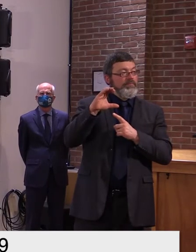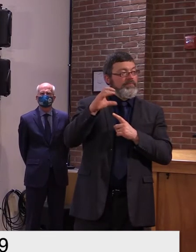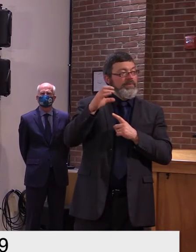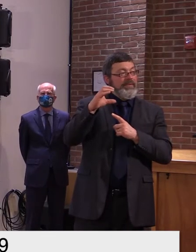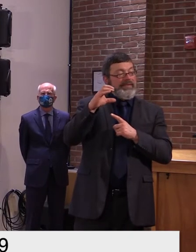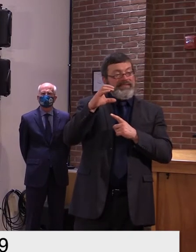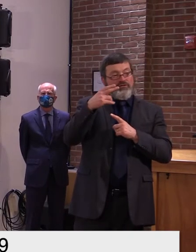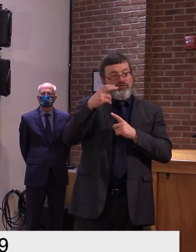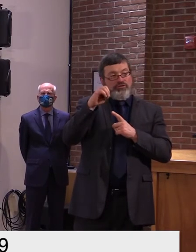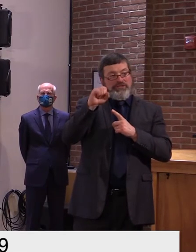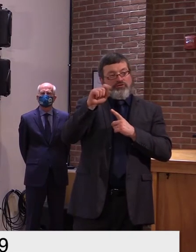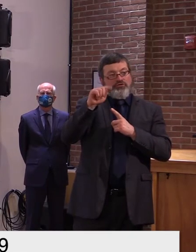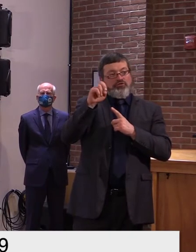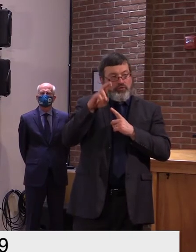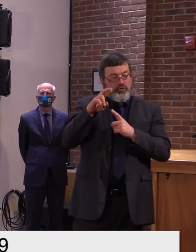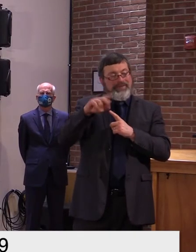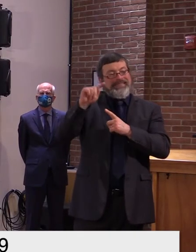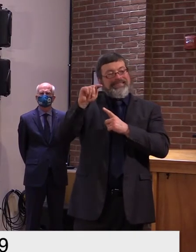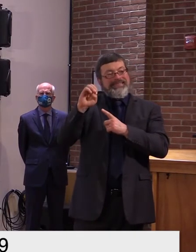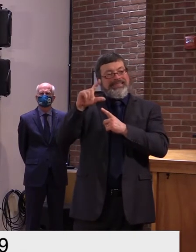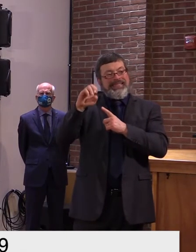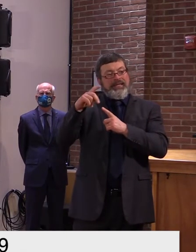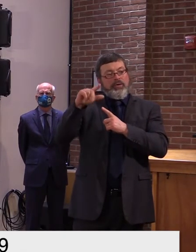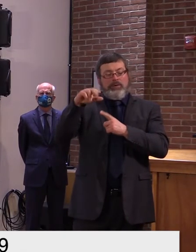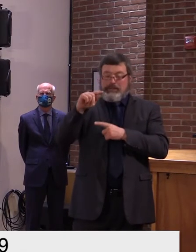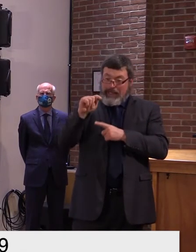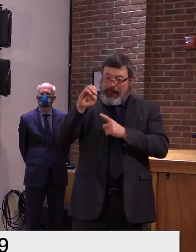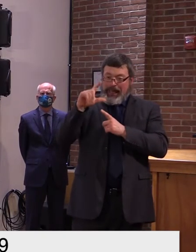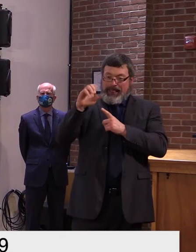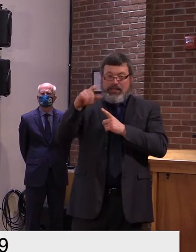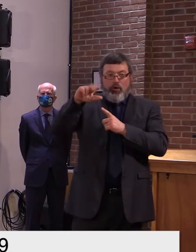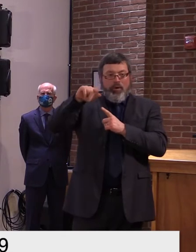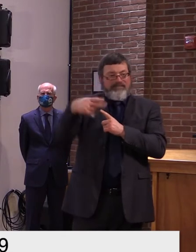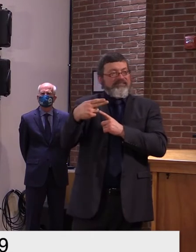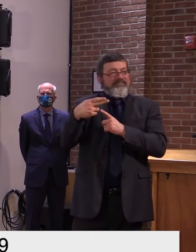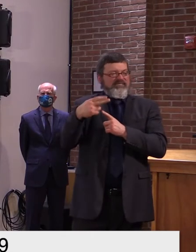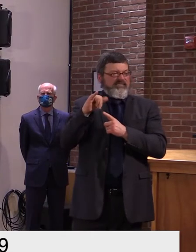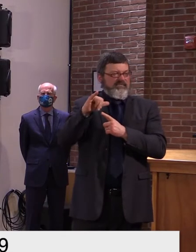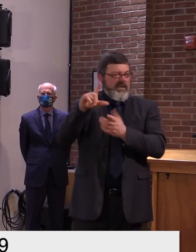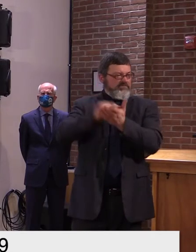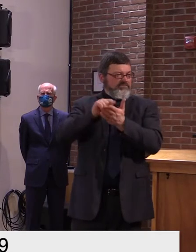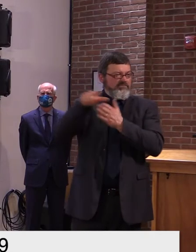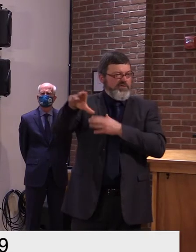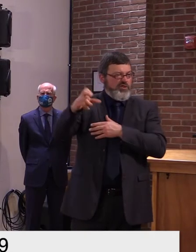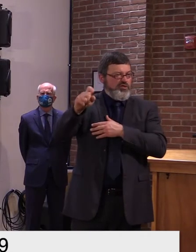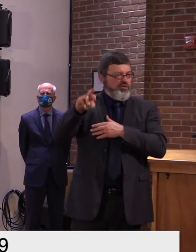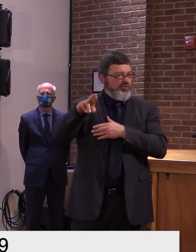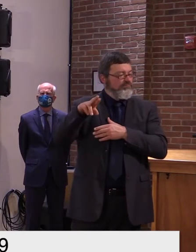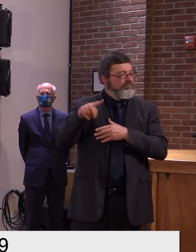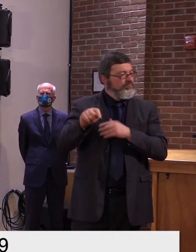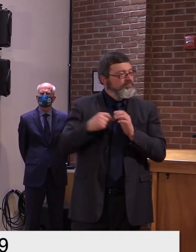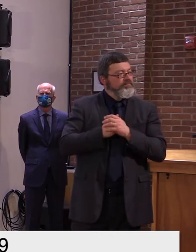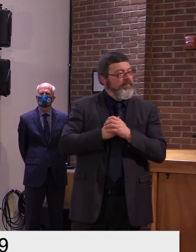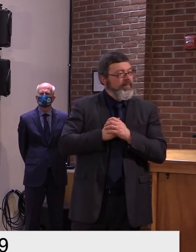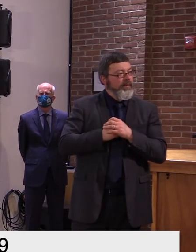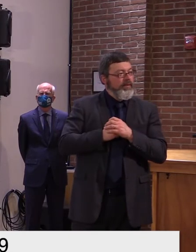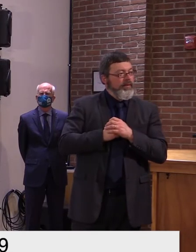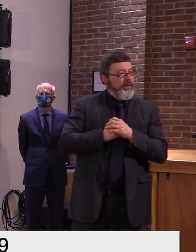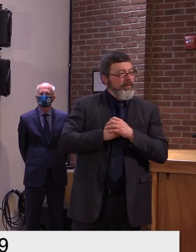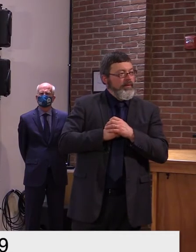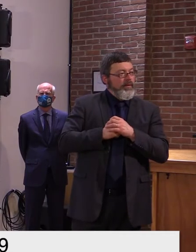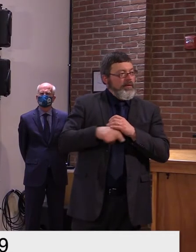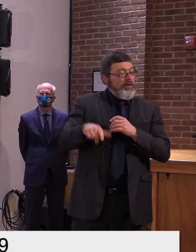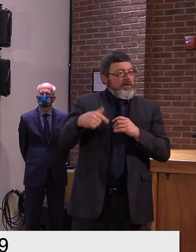Thank you. One of our readers has asked us how much of Eli Lilly's monoclonal antibody treatment Vermont has received to